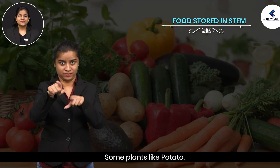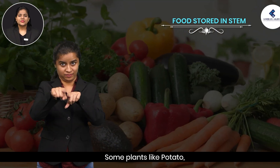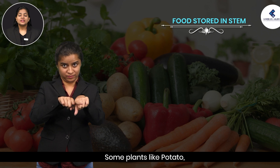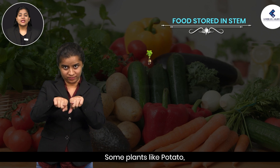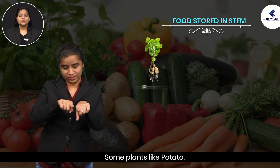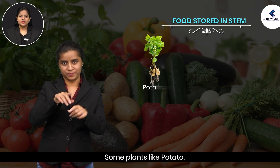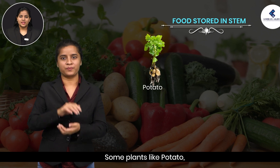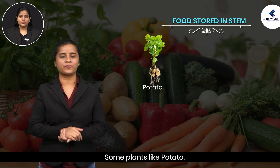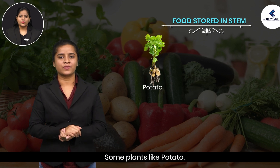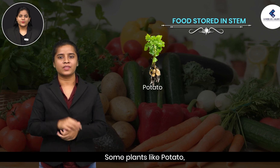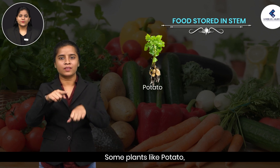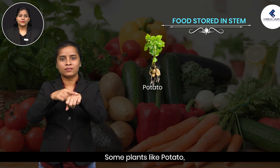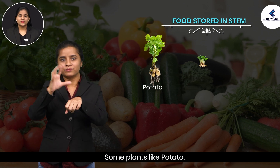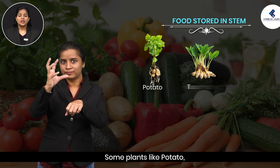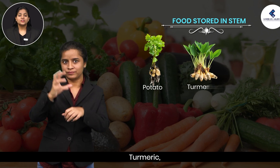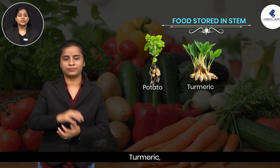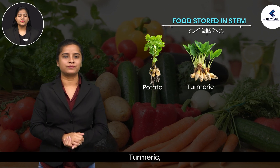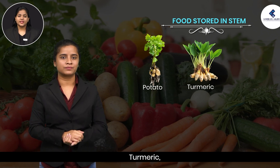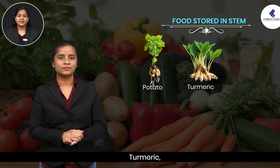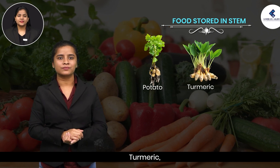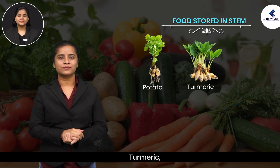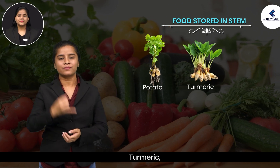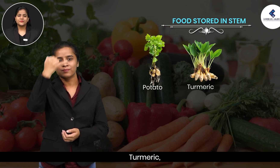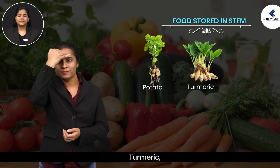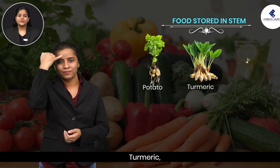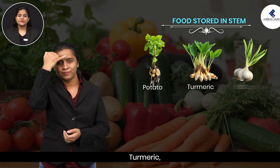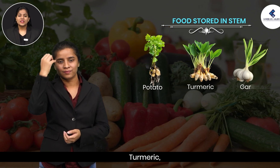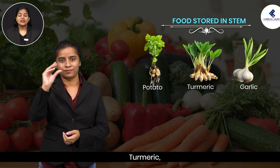plants like potato, turmeric,